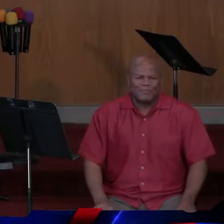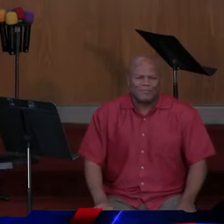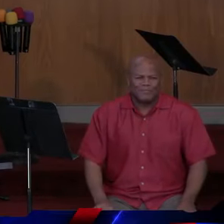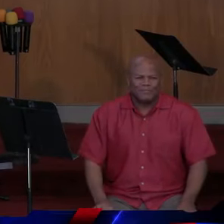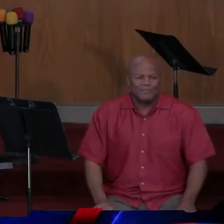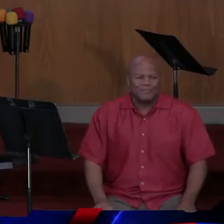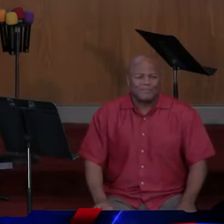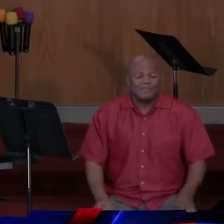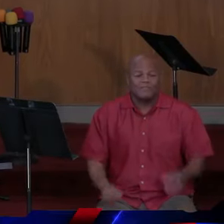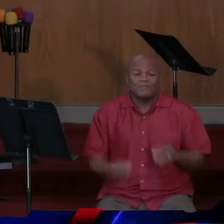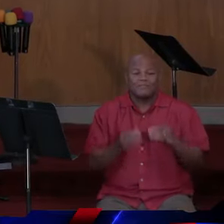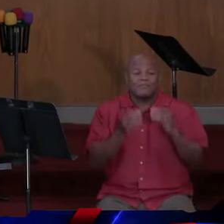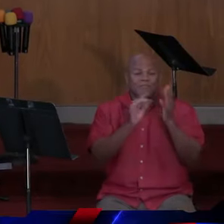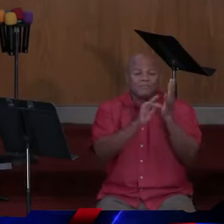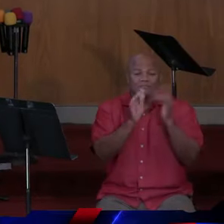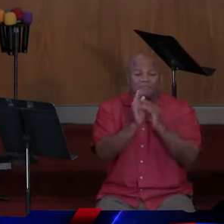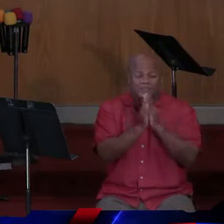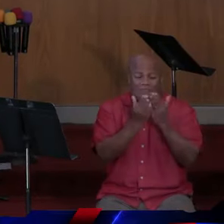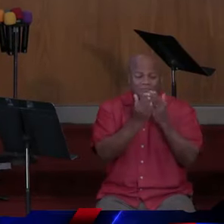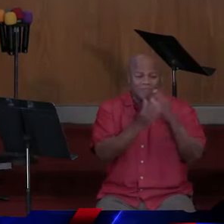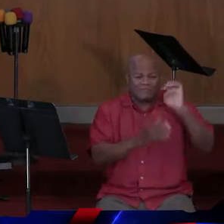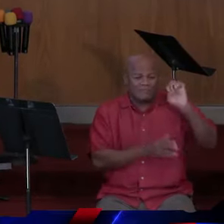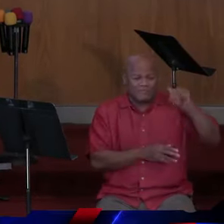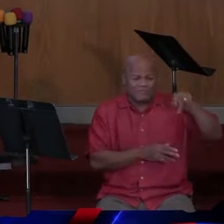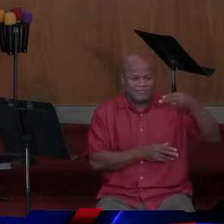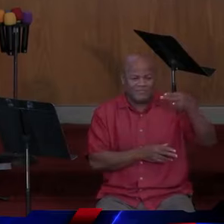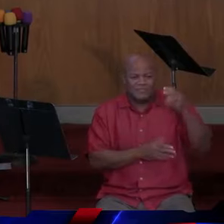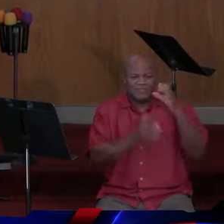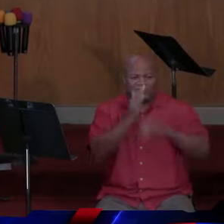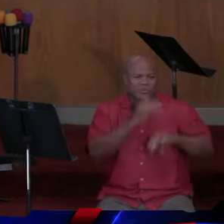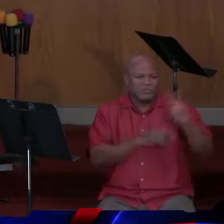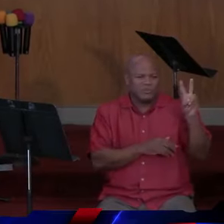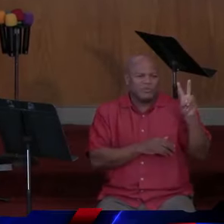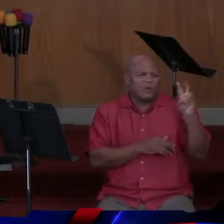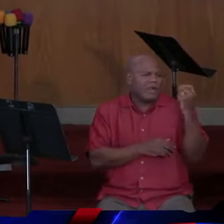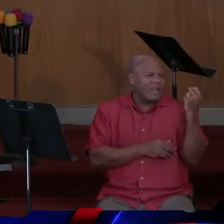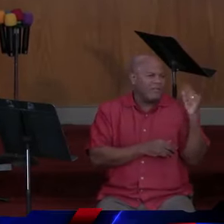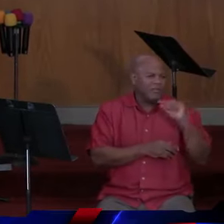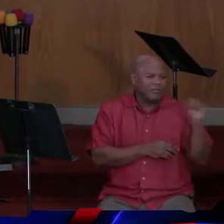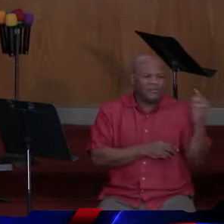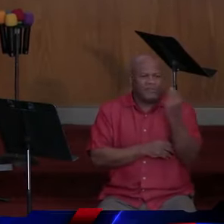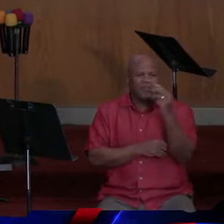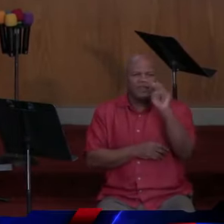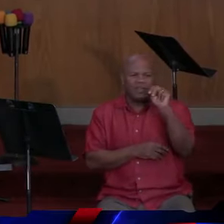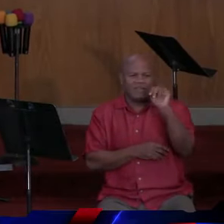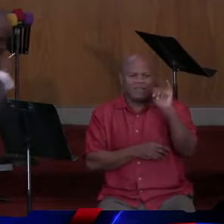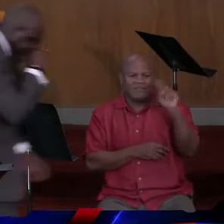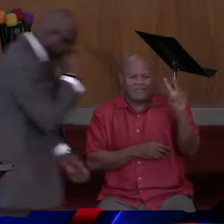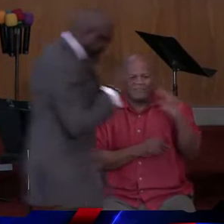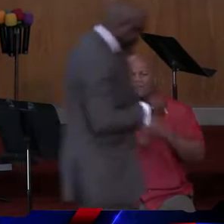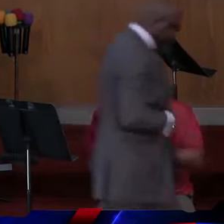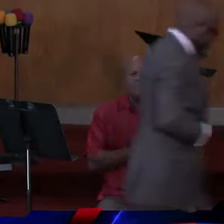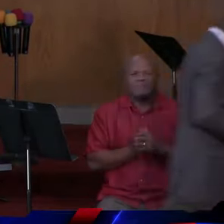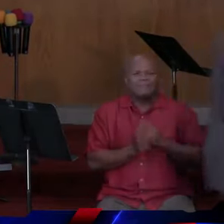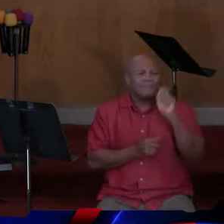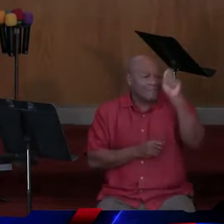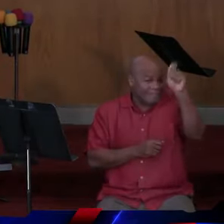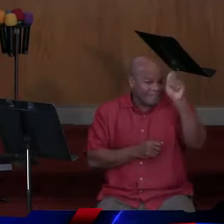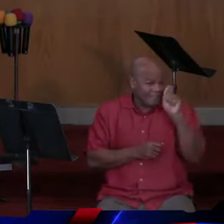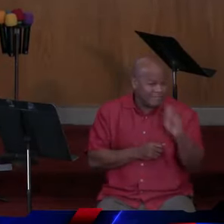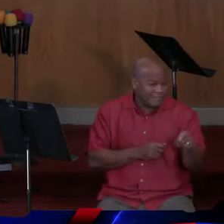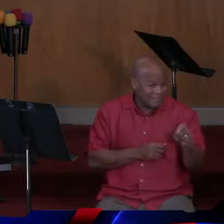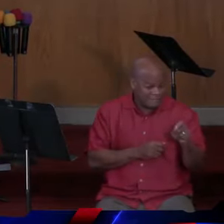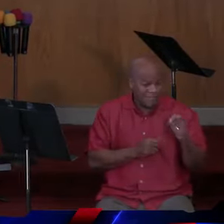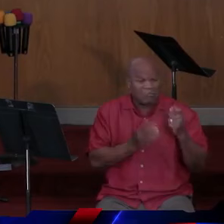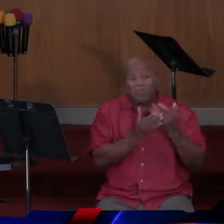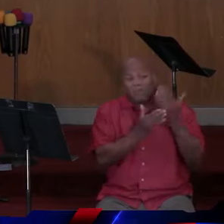I'll be reading from Ephesians 2:11 through 15, NIV version. Therefore, remember that